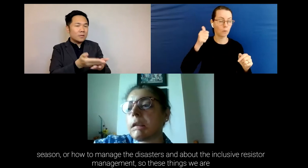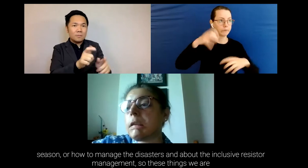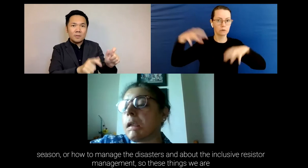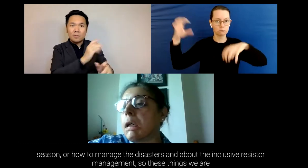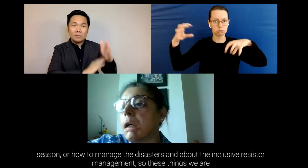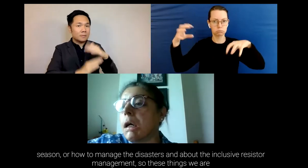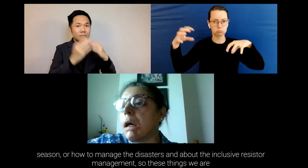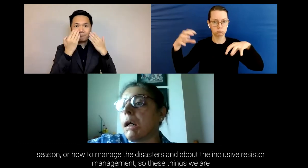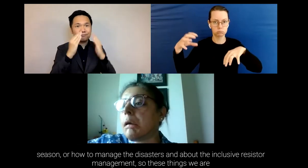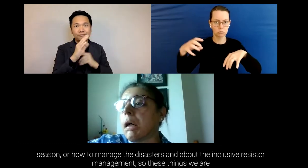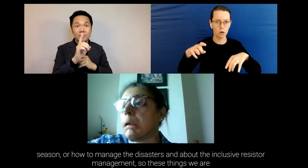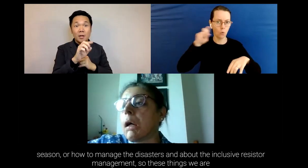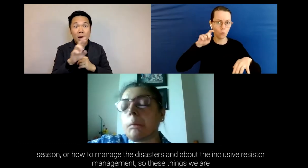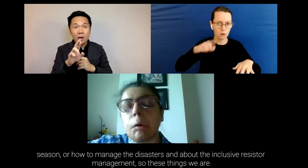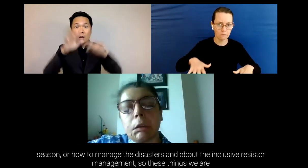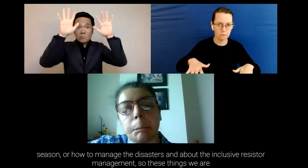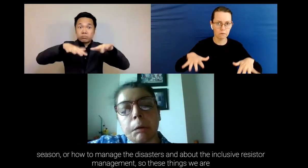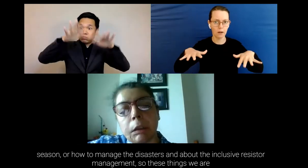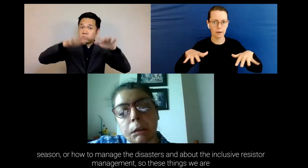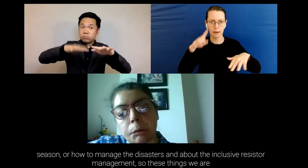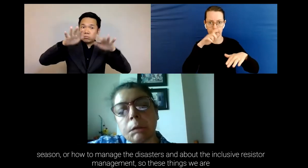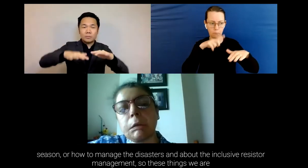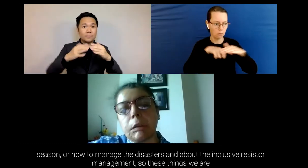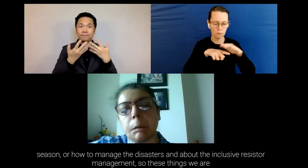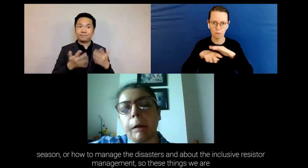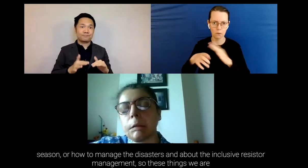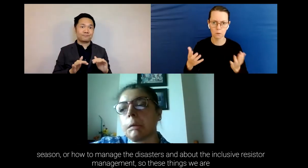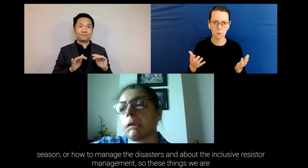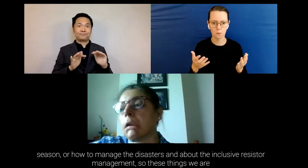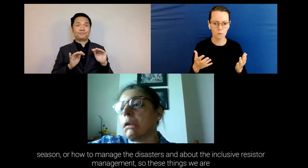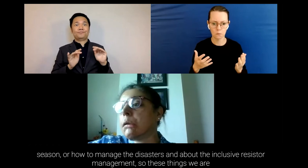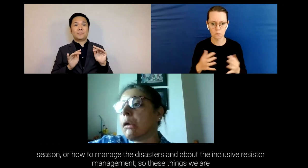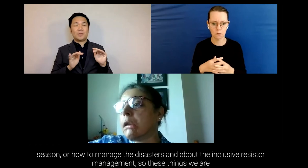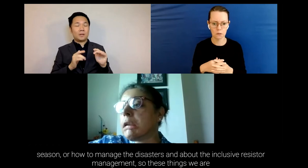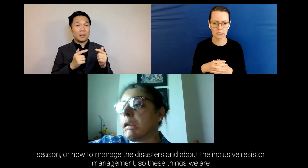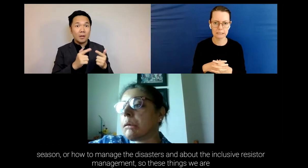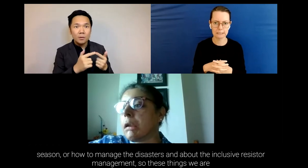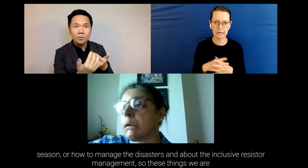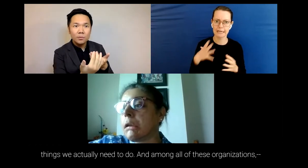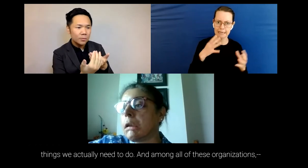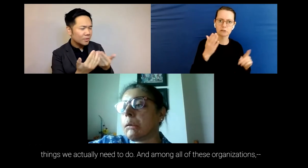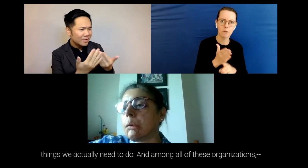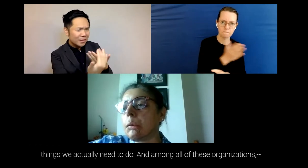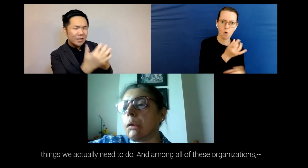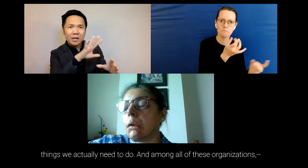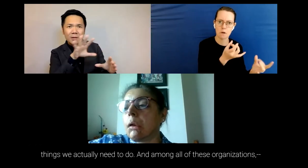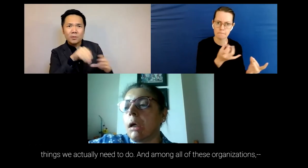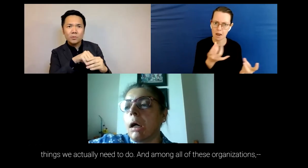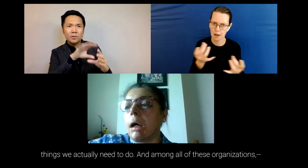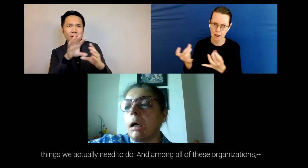disasters, and what about the inclusive disaster management. So all these things we actually need to